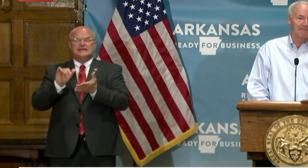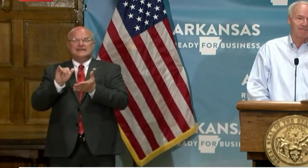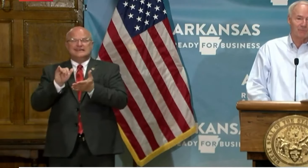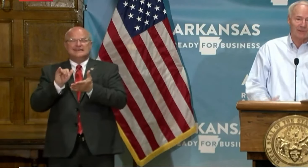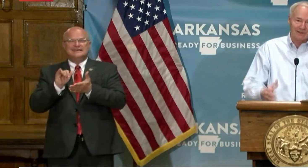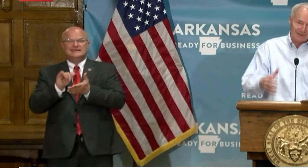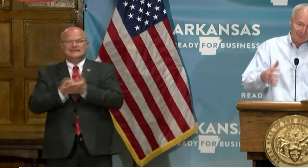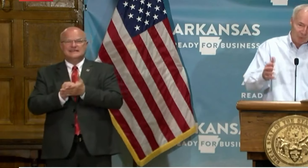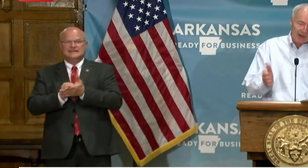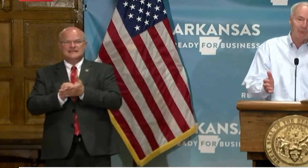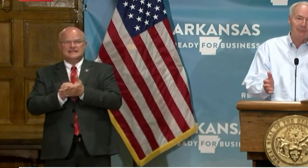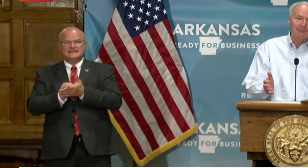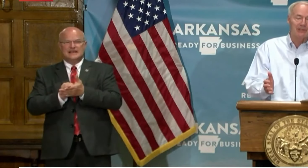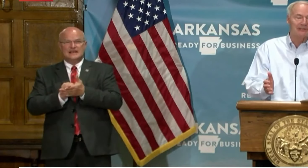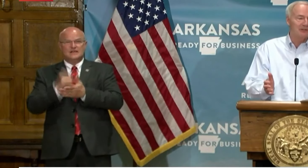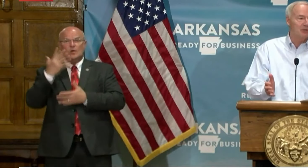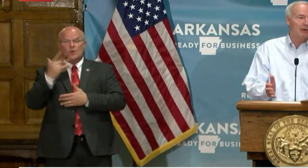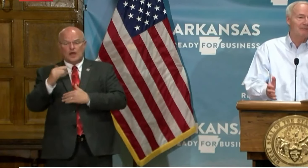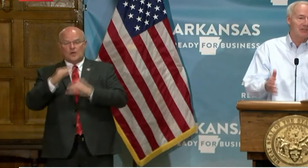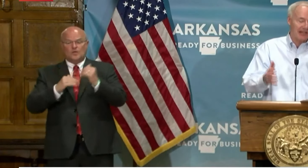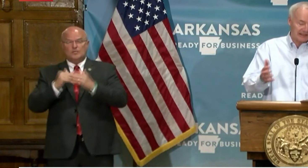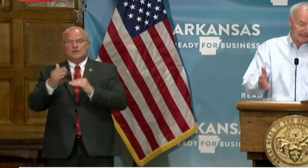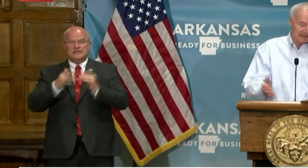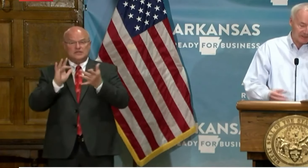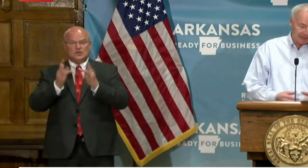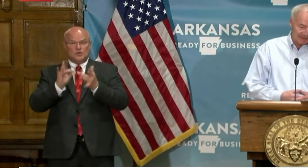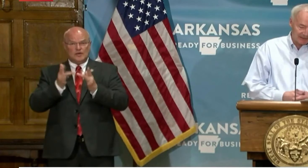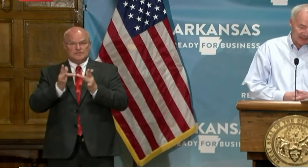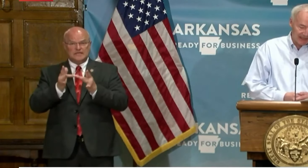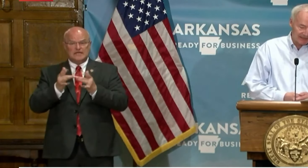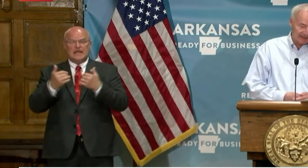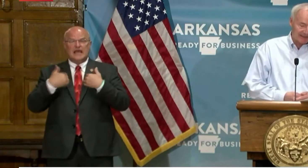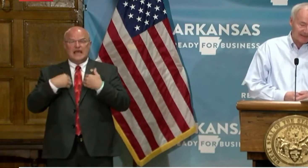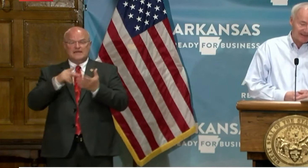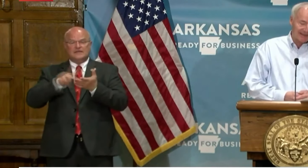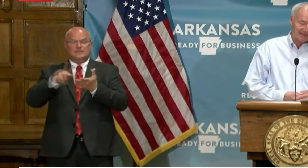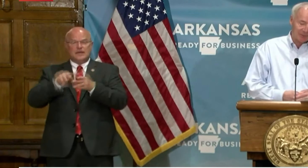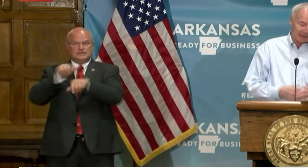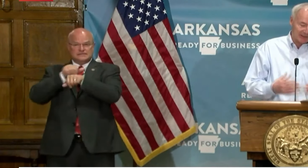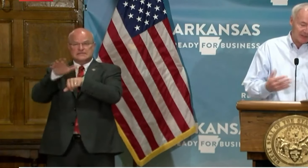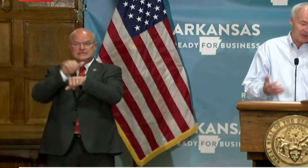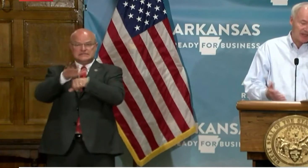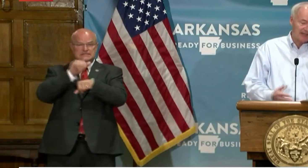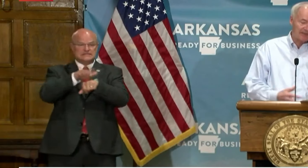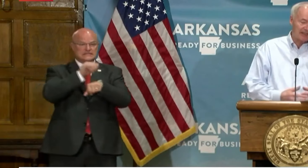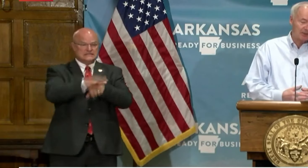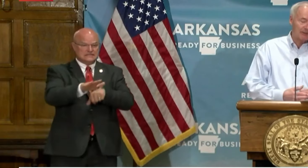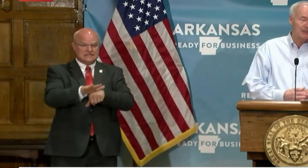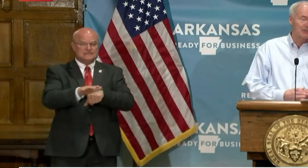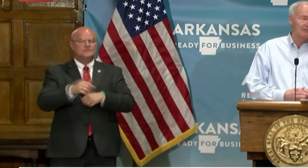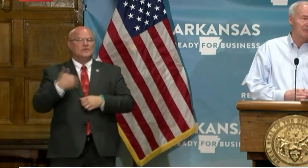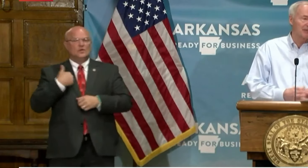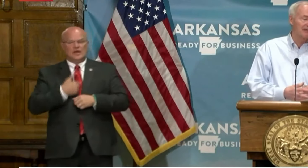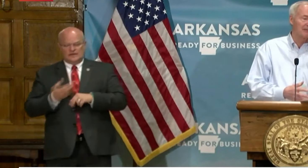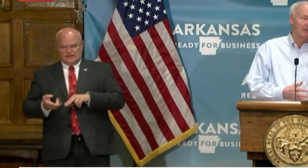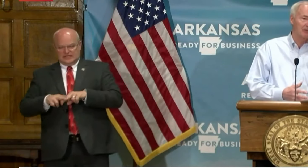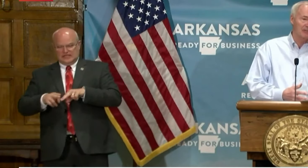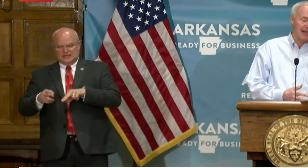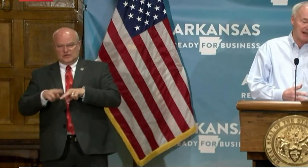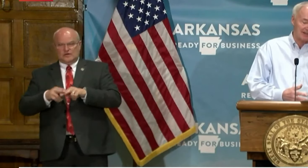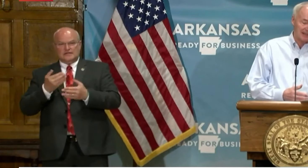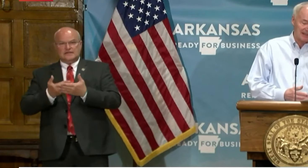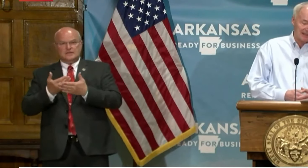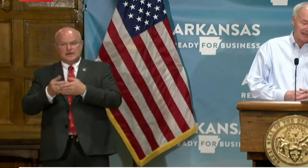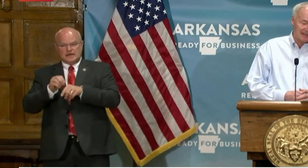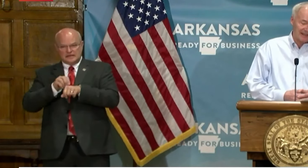was why we're building the new website to get these payments out. We continue to have an increase of the money that